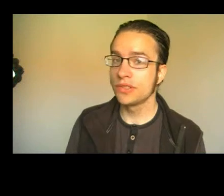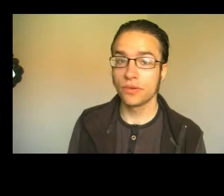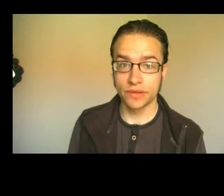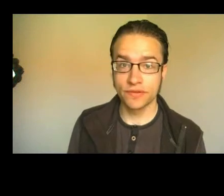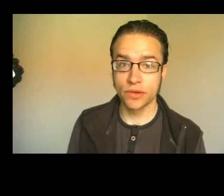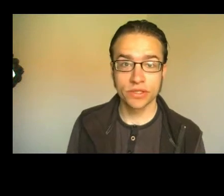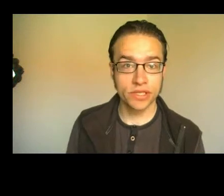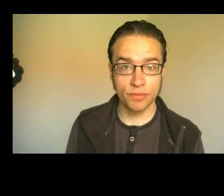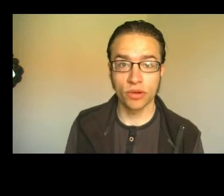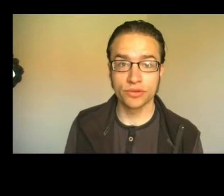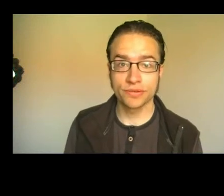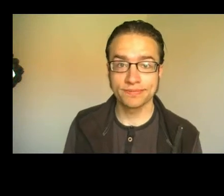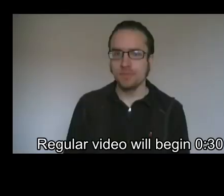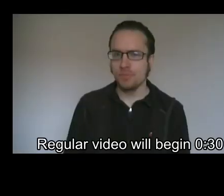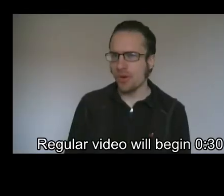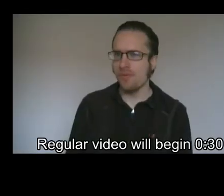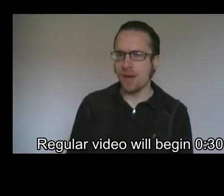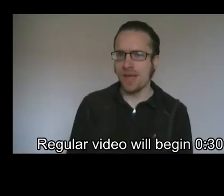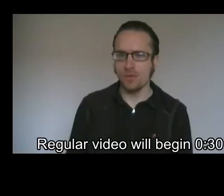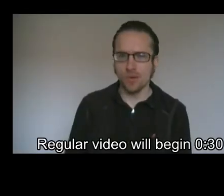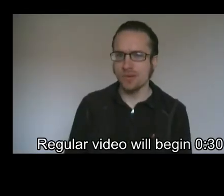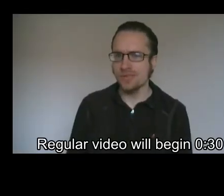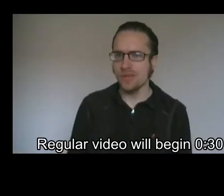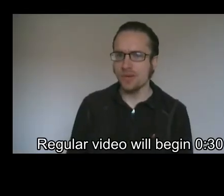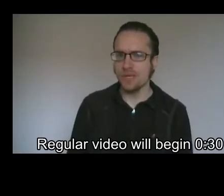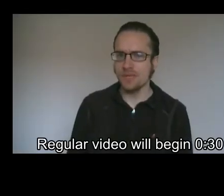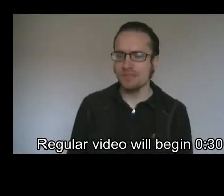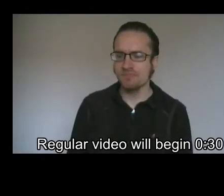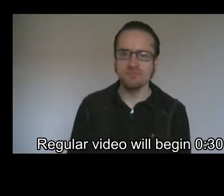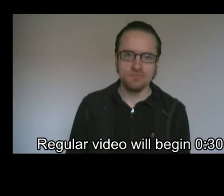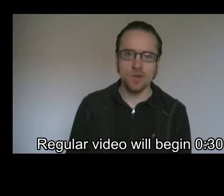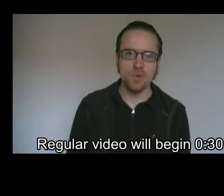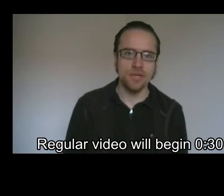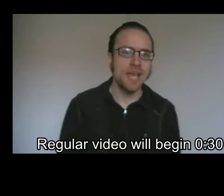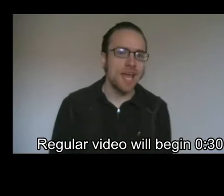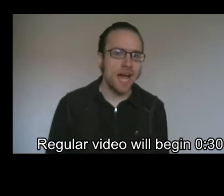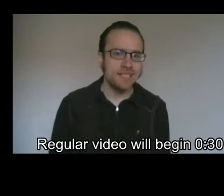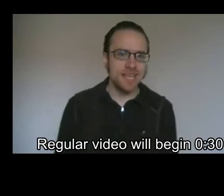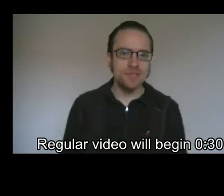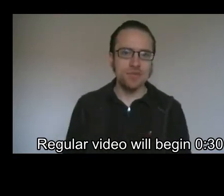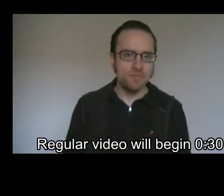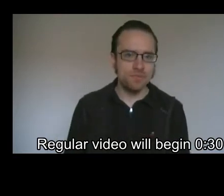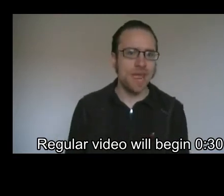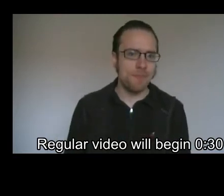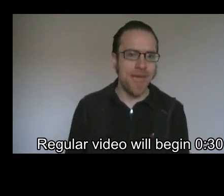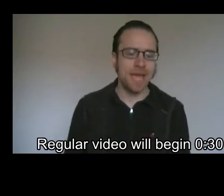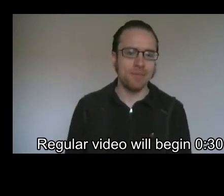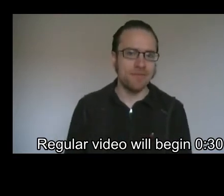please note that this video contains spoilers. Put off by how long this video is, don't worry. I tend to jam-pack my